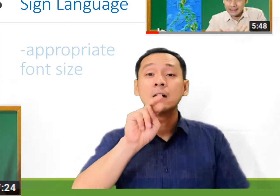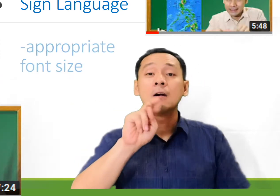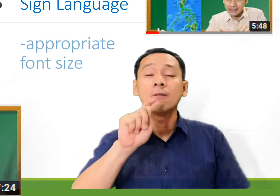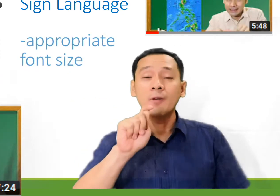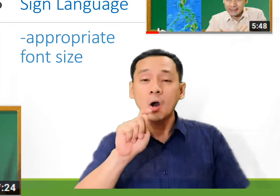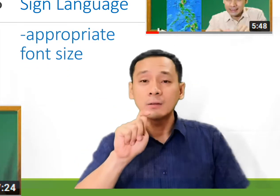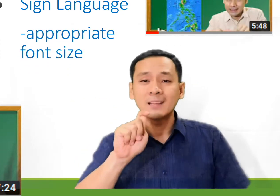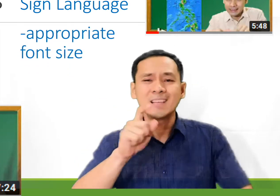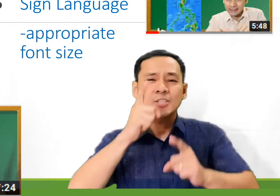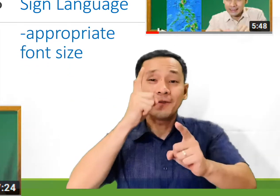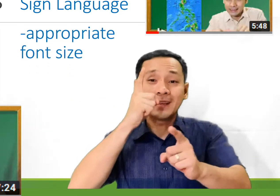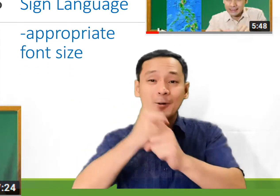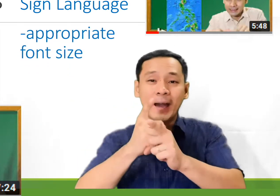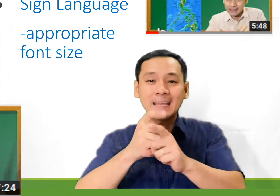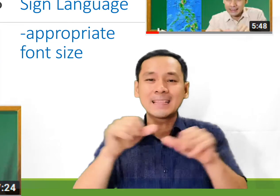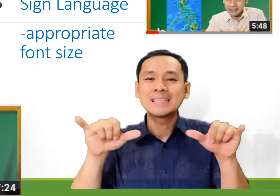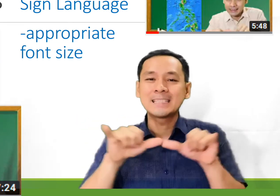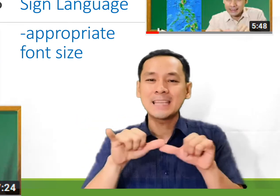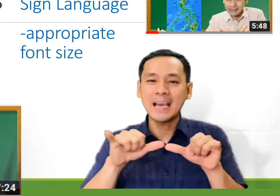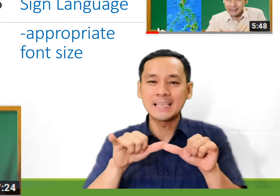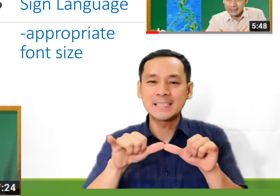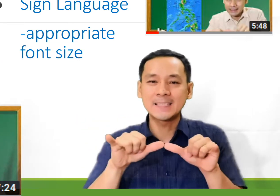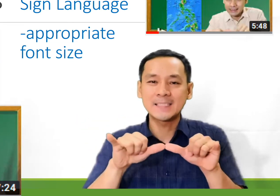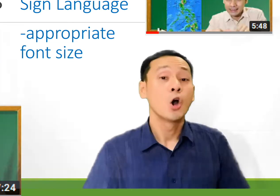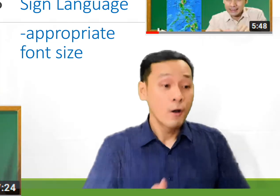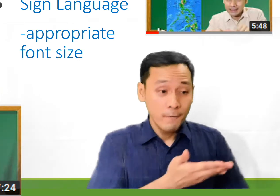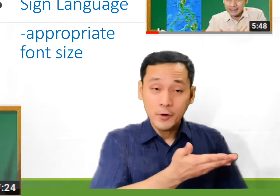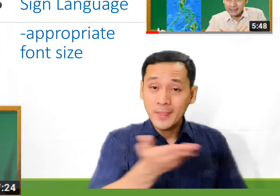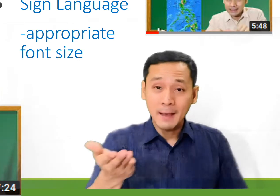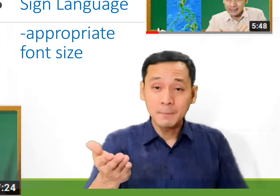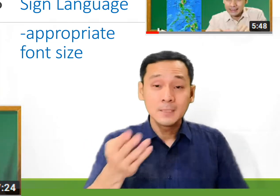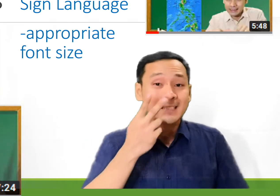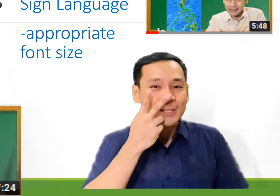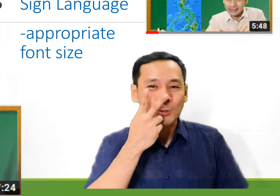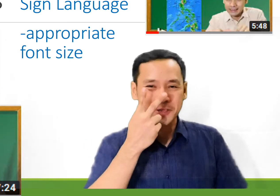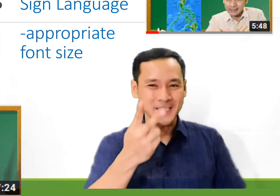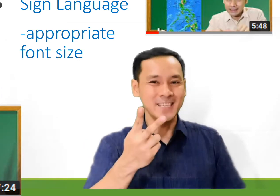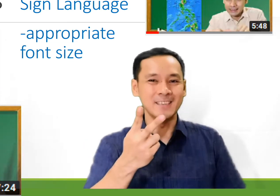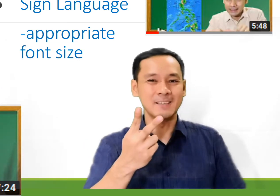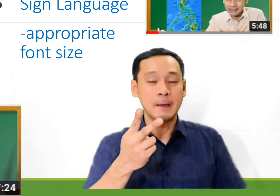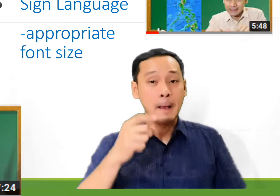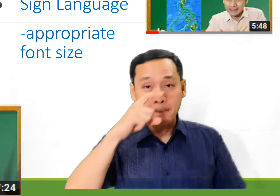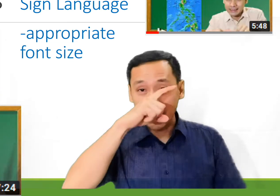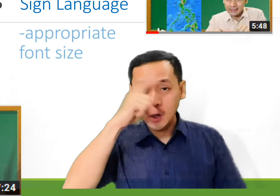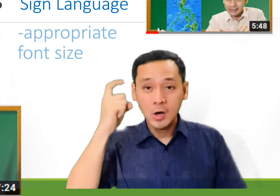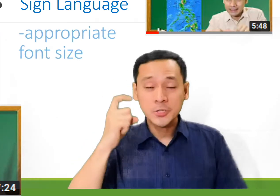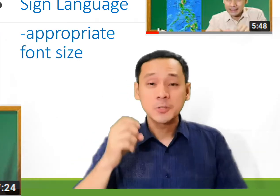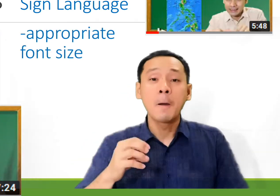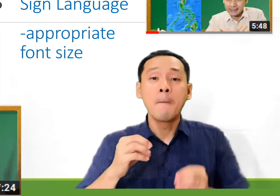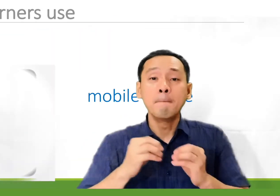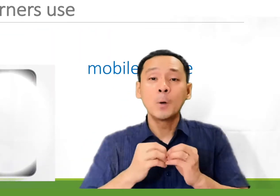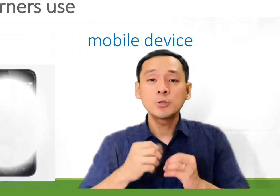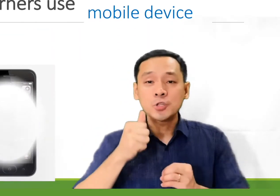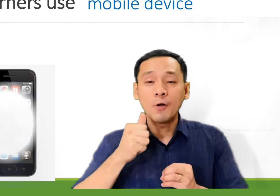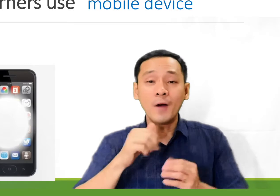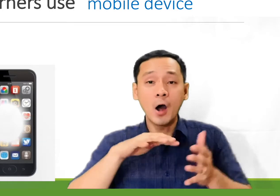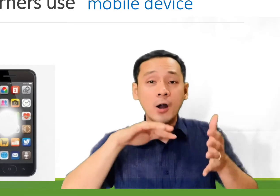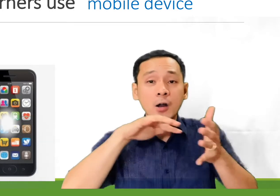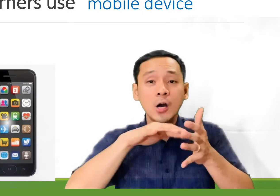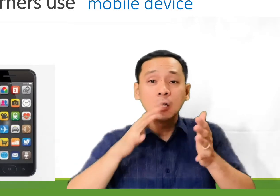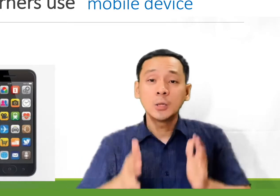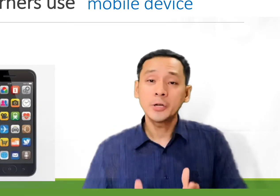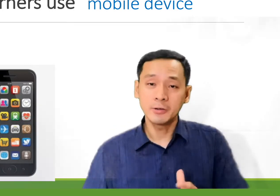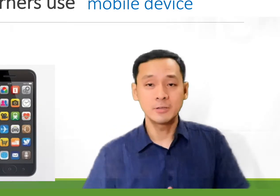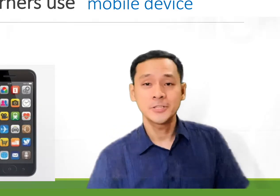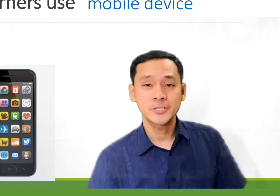the font is of the right size for them to see, because most of